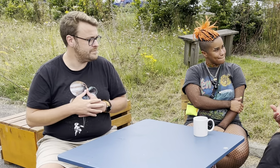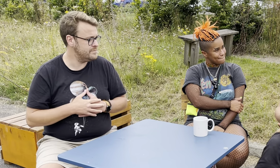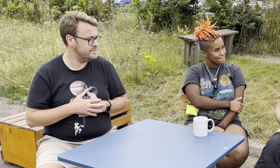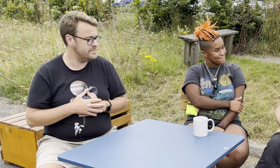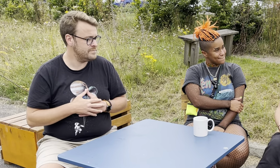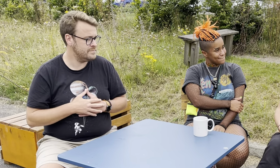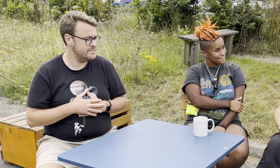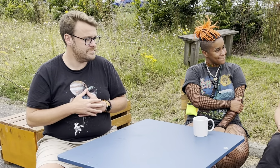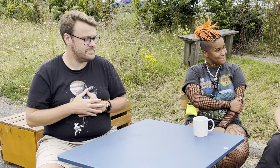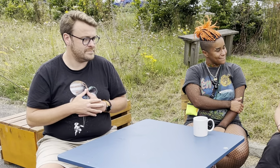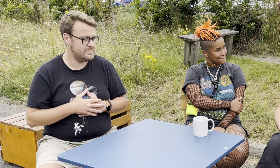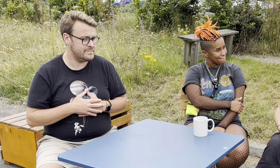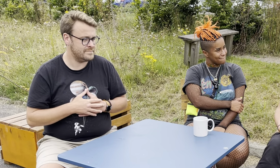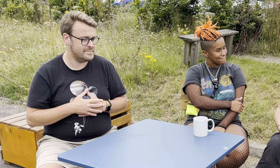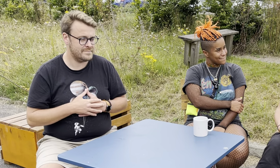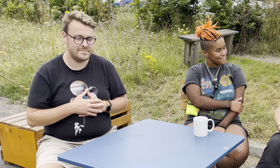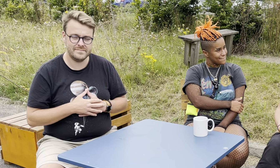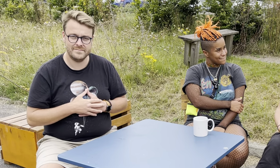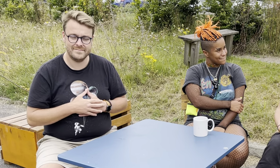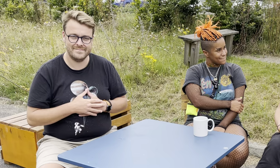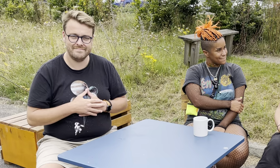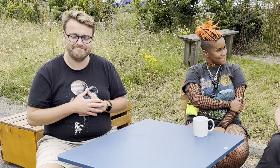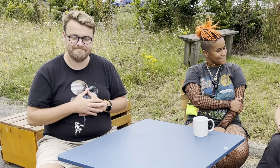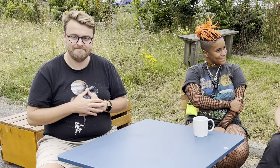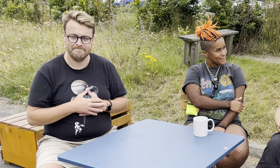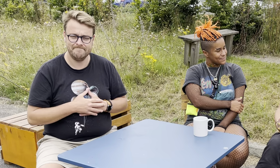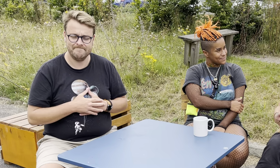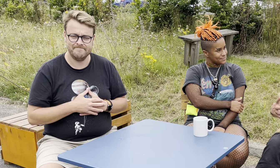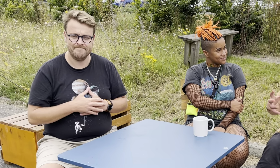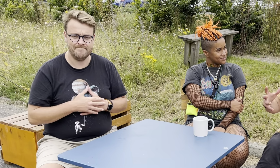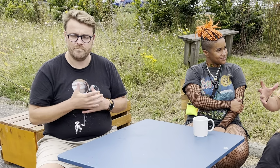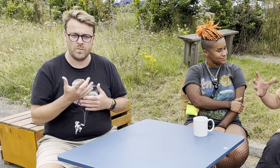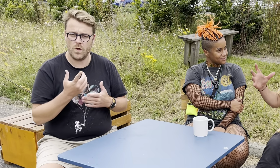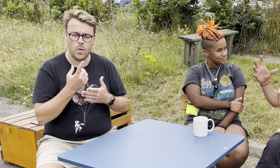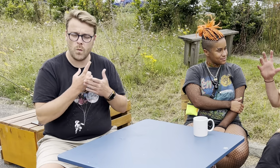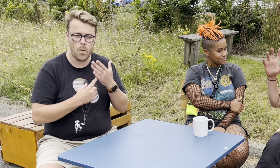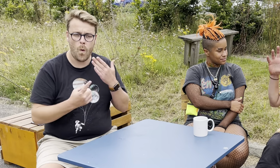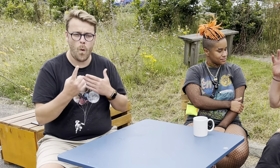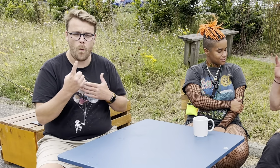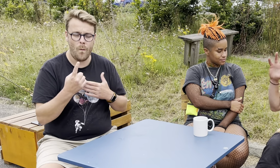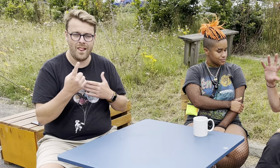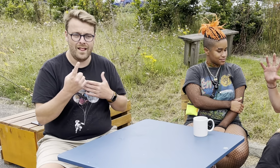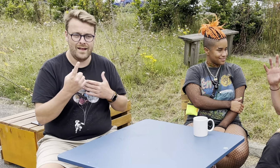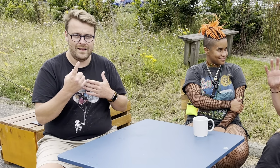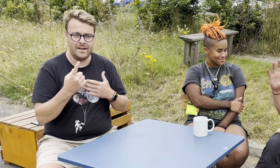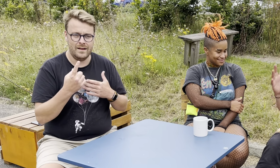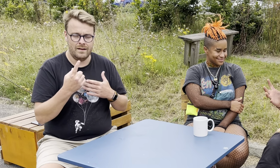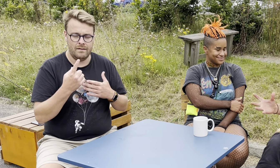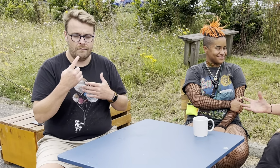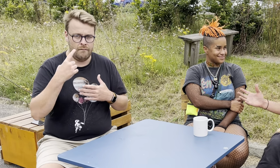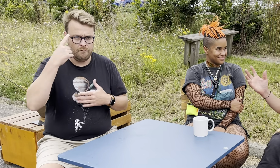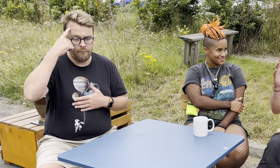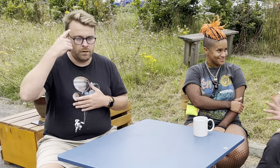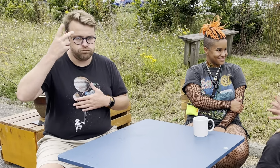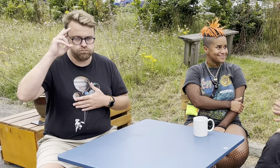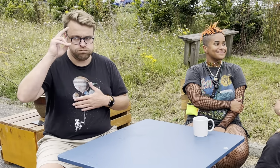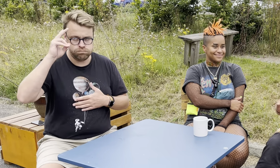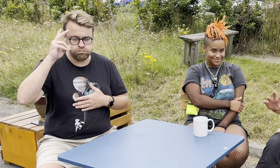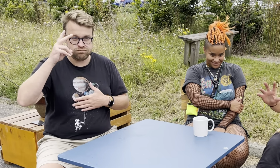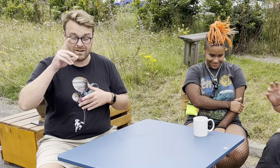yeah, absolutely. It has not only like been going to bed with full head, it's been dreaming all night